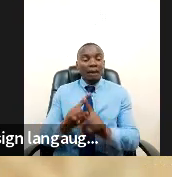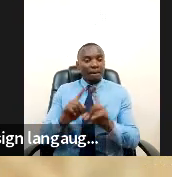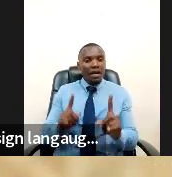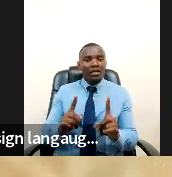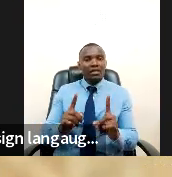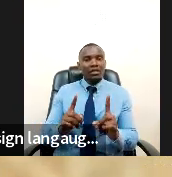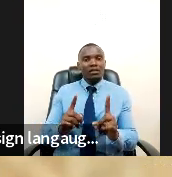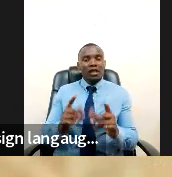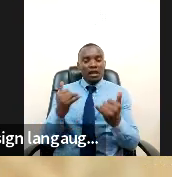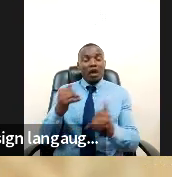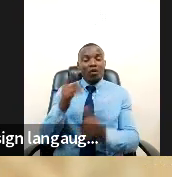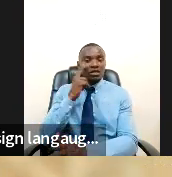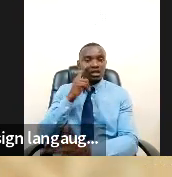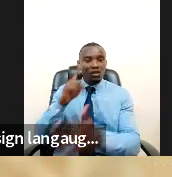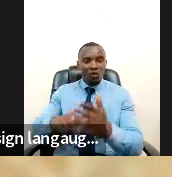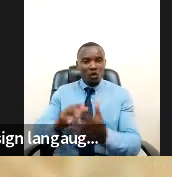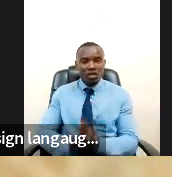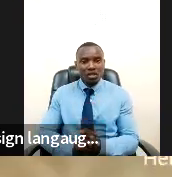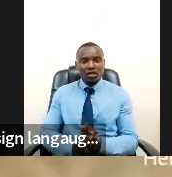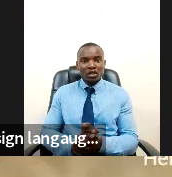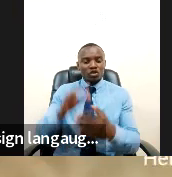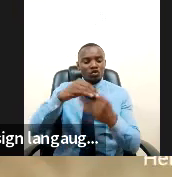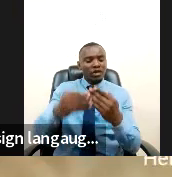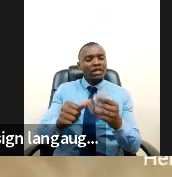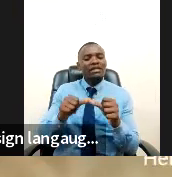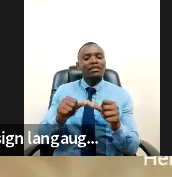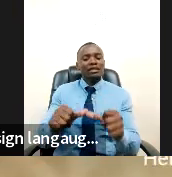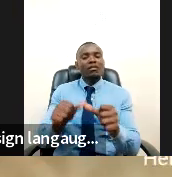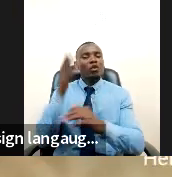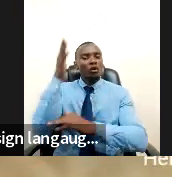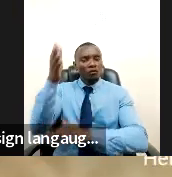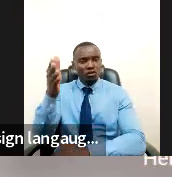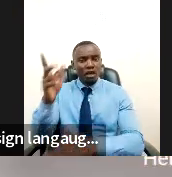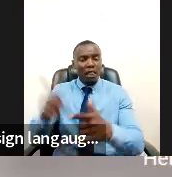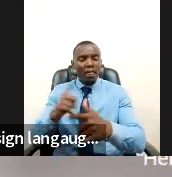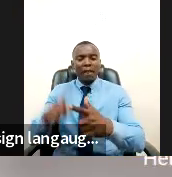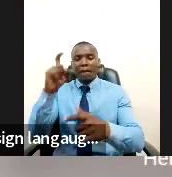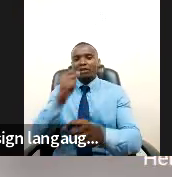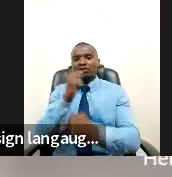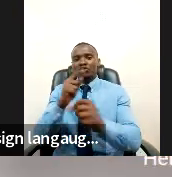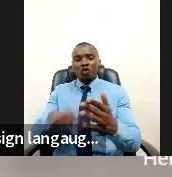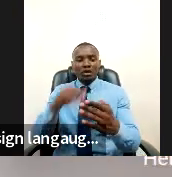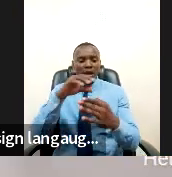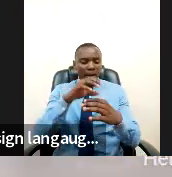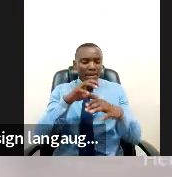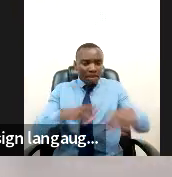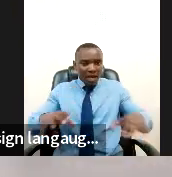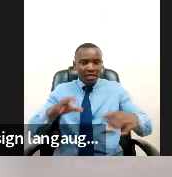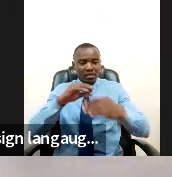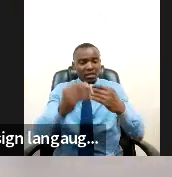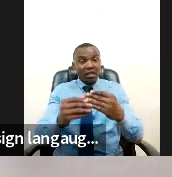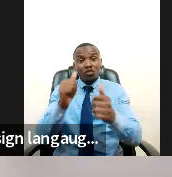are seeing that to create a sustainable future, we have to create markets that work for assistive